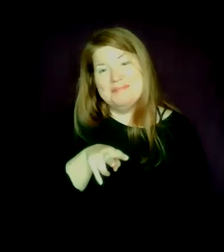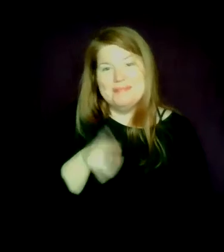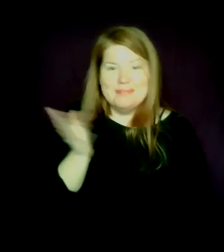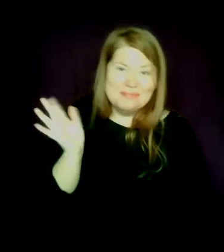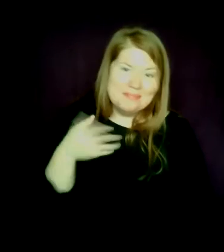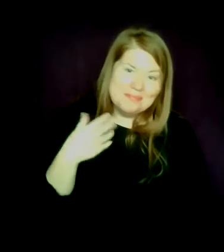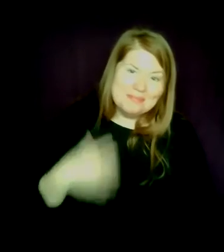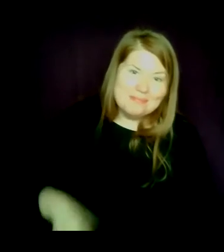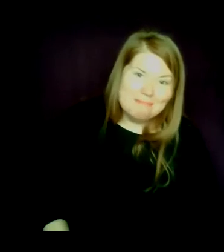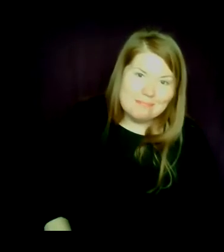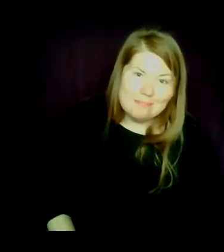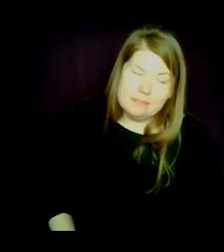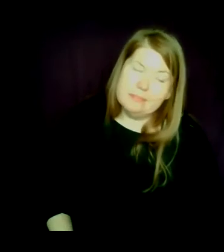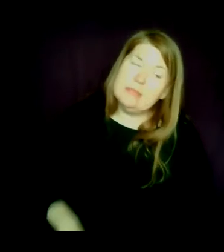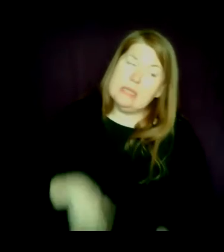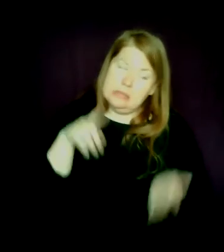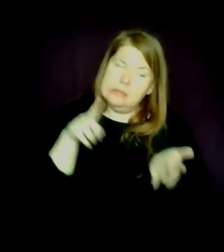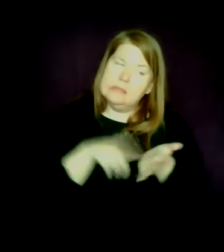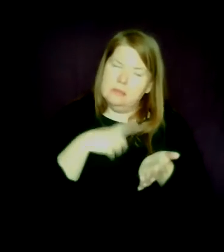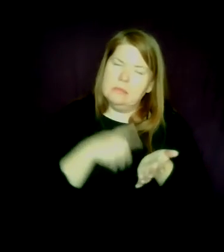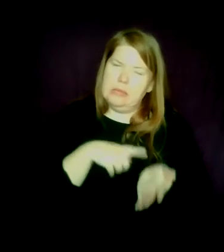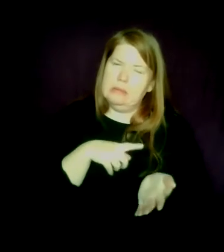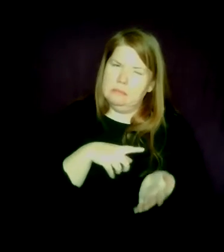little thumb-sucking Tiffany.